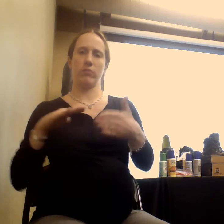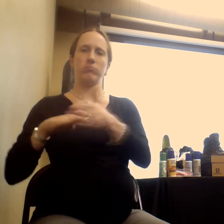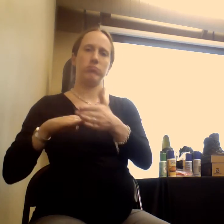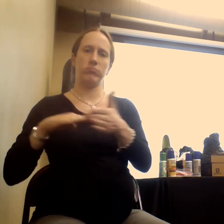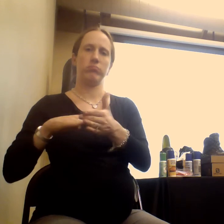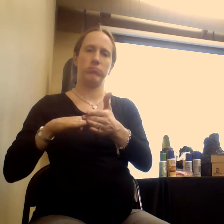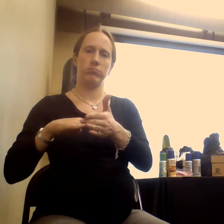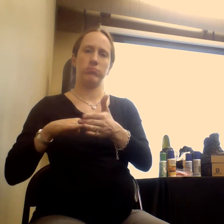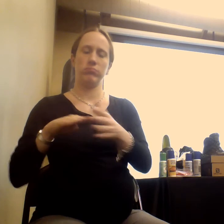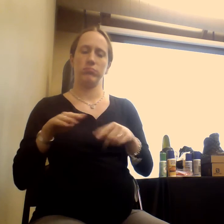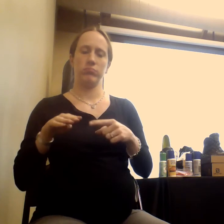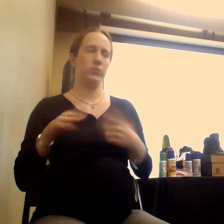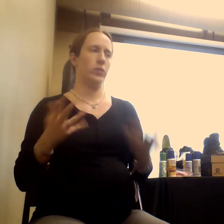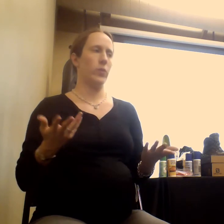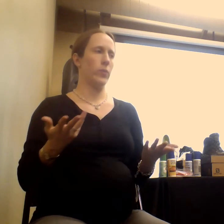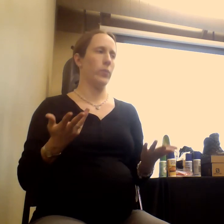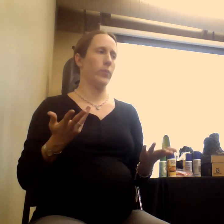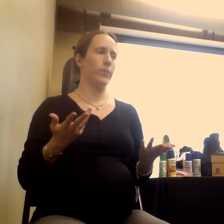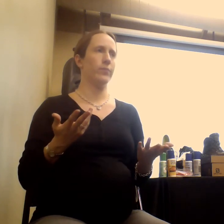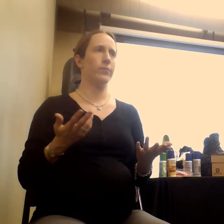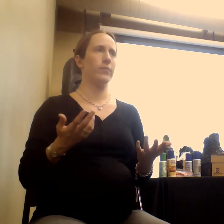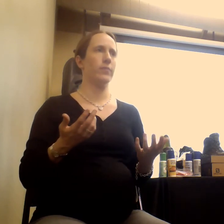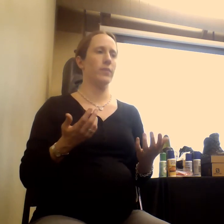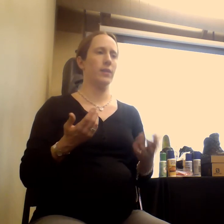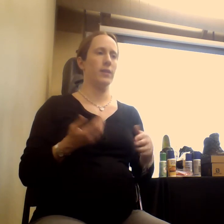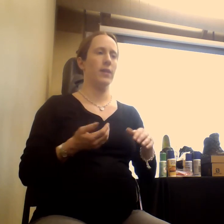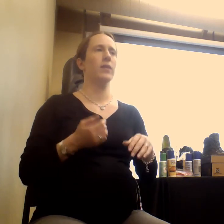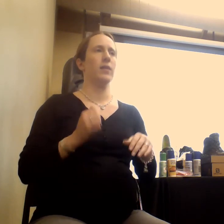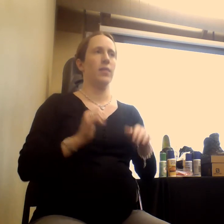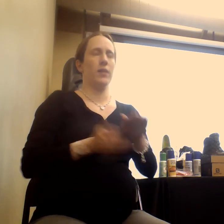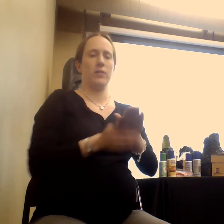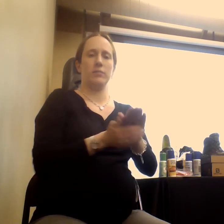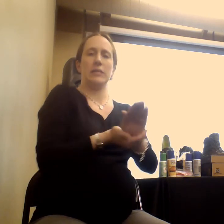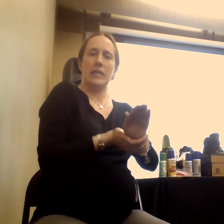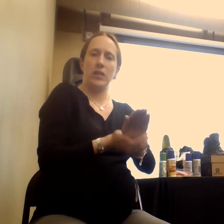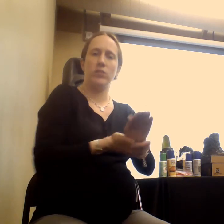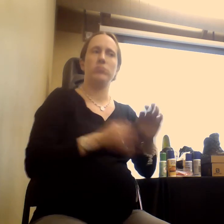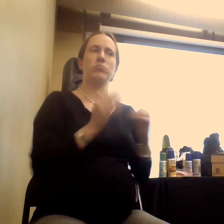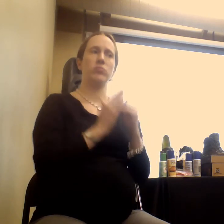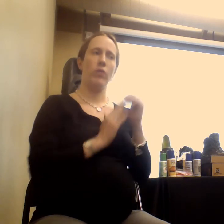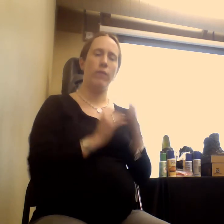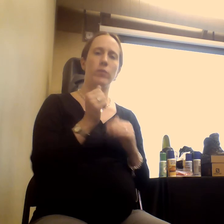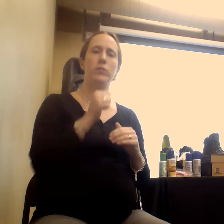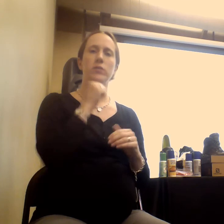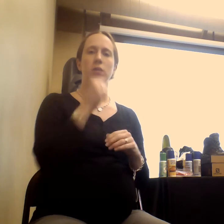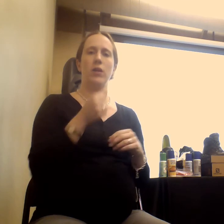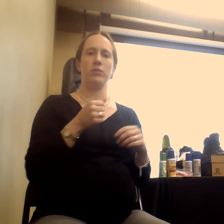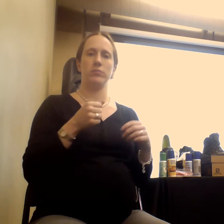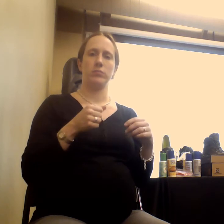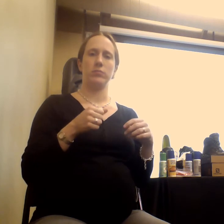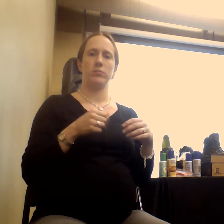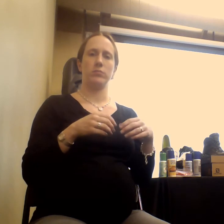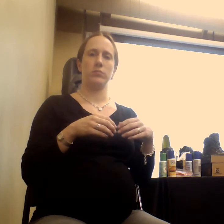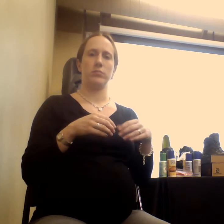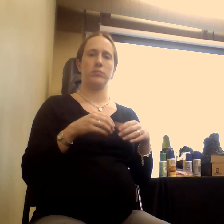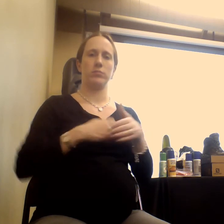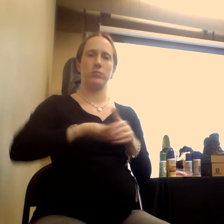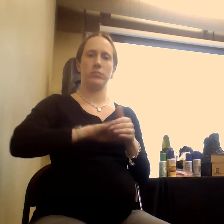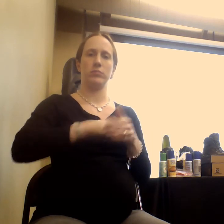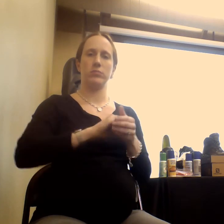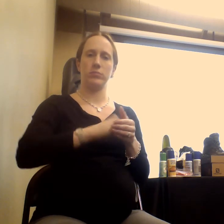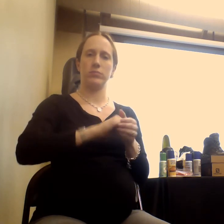extended toe, more considered talking about. Okay. So let's go ahead and let's go to your other shoe. Okay. And let's do